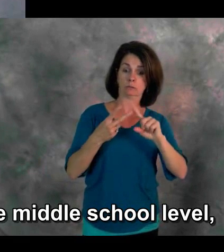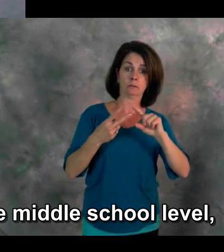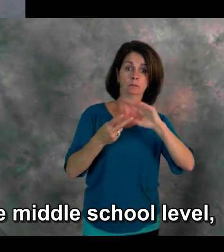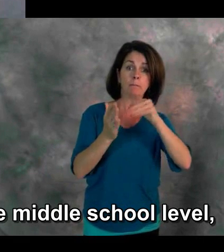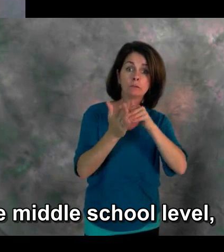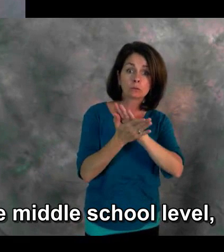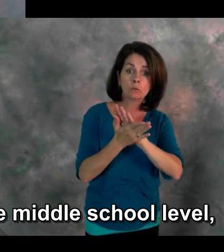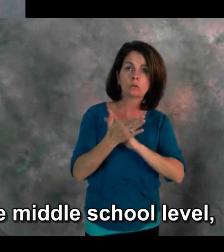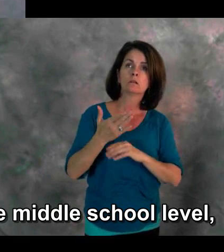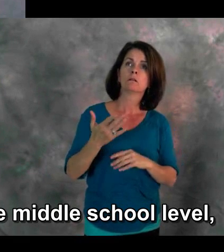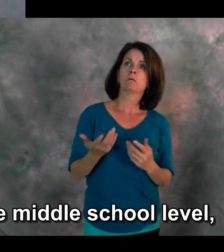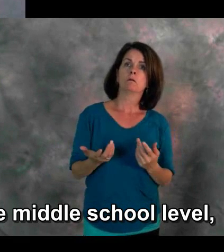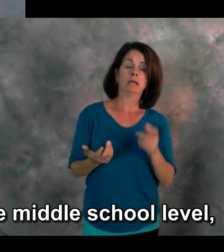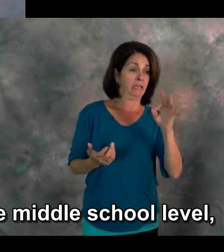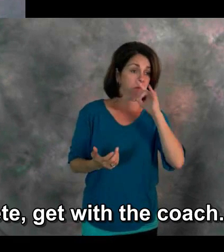level, the middle school level,